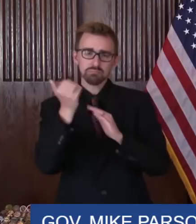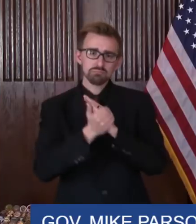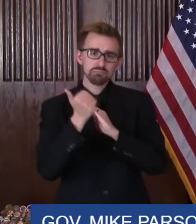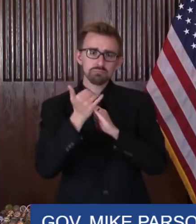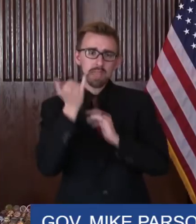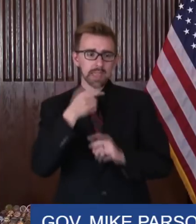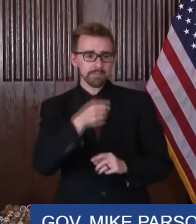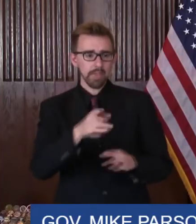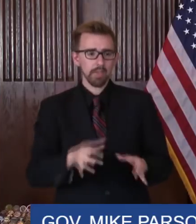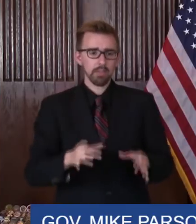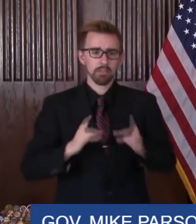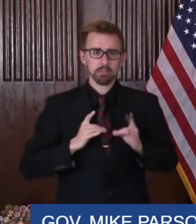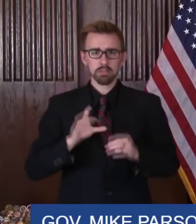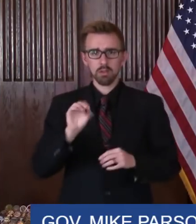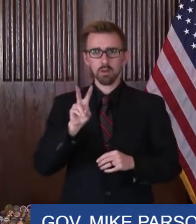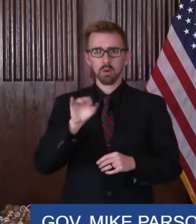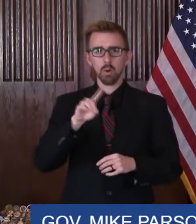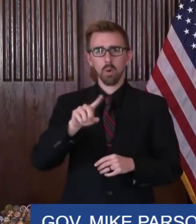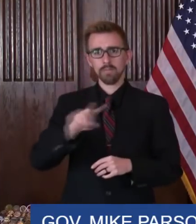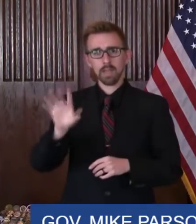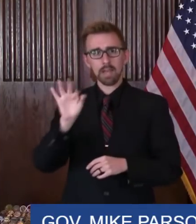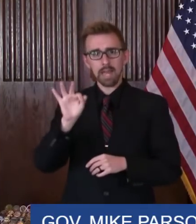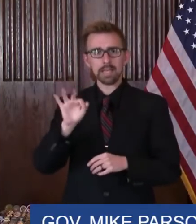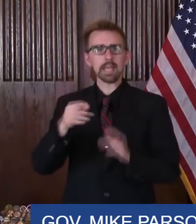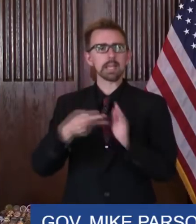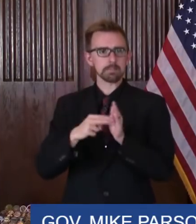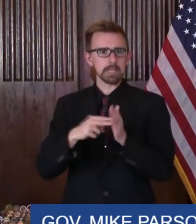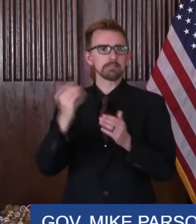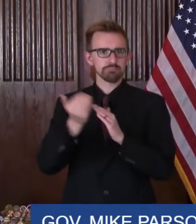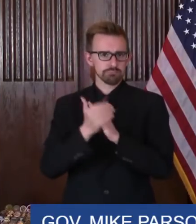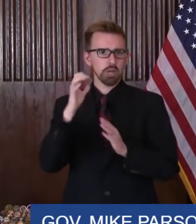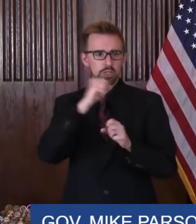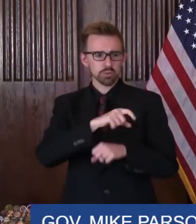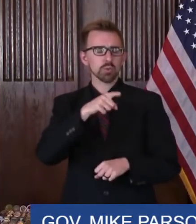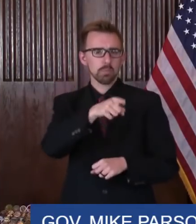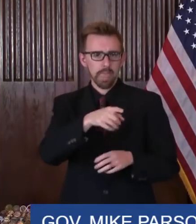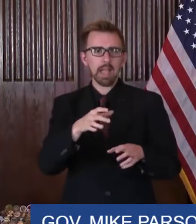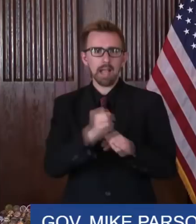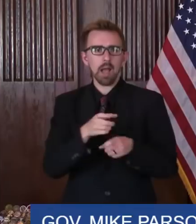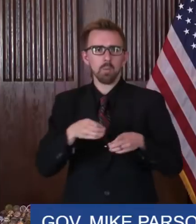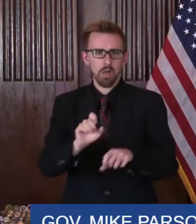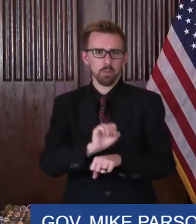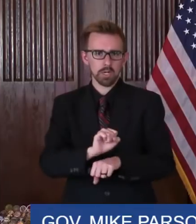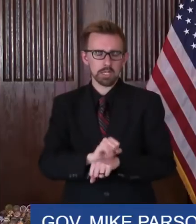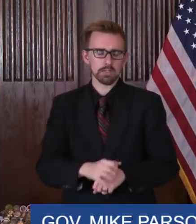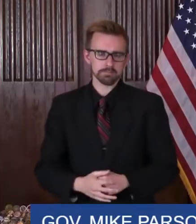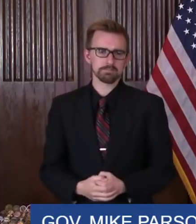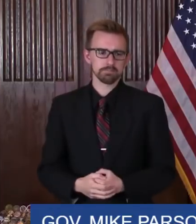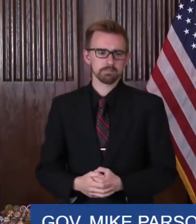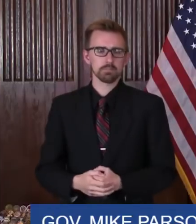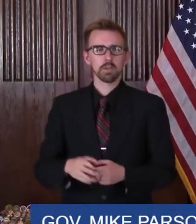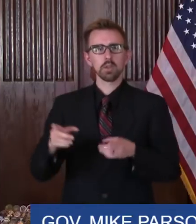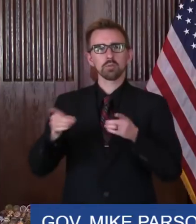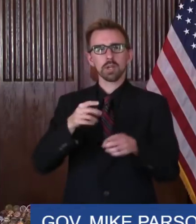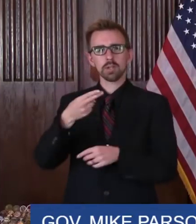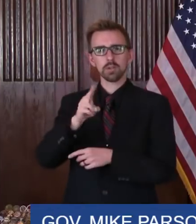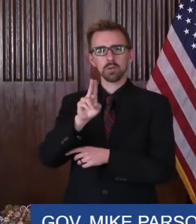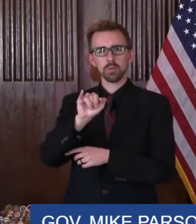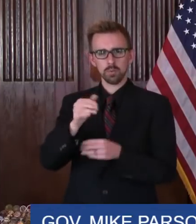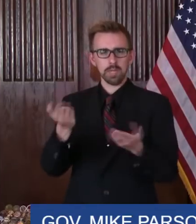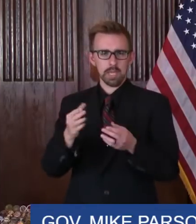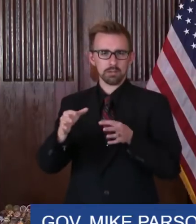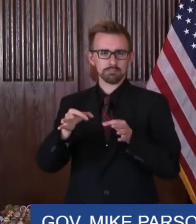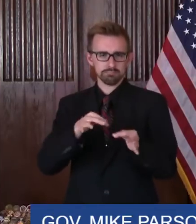contract COVID-19 did so in the line of duty. Today, Director Hugh is here to provide more